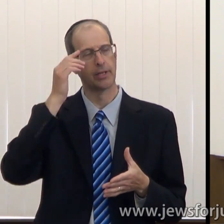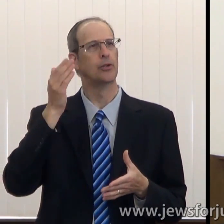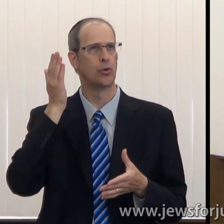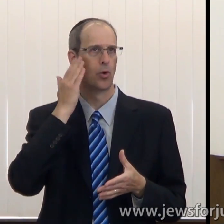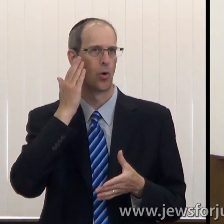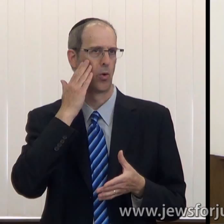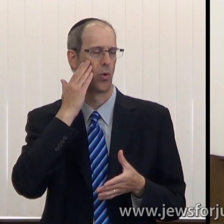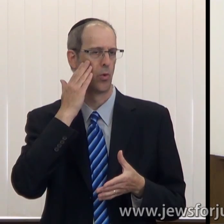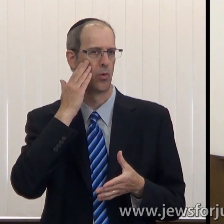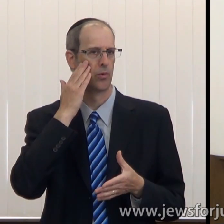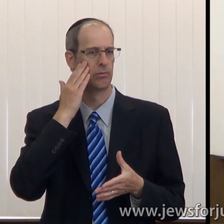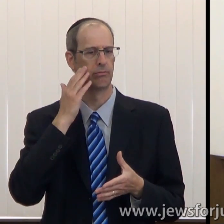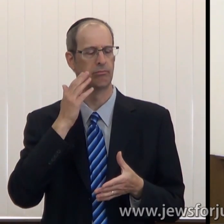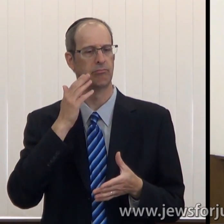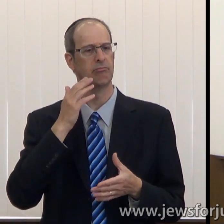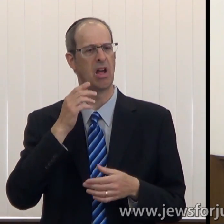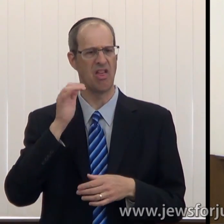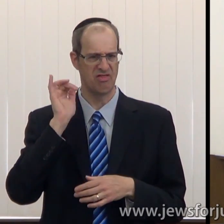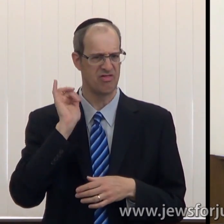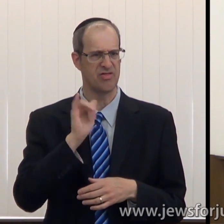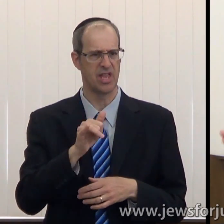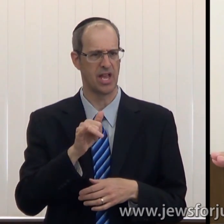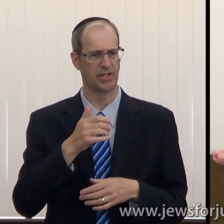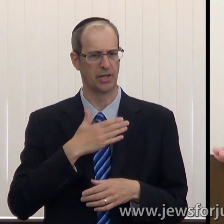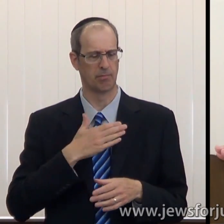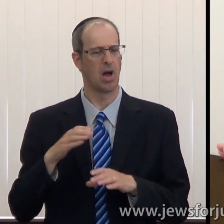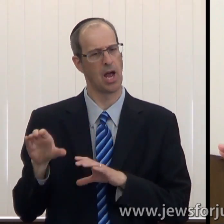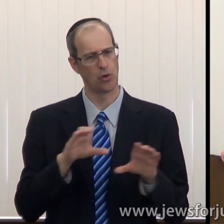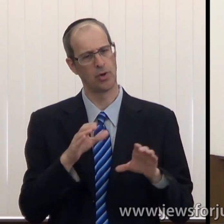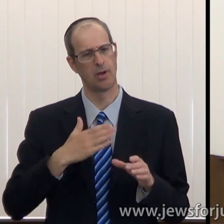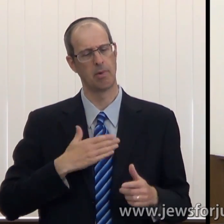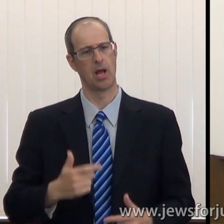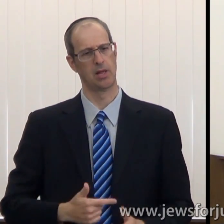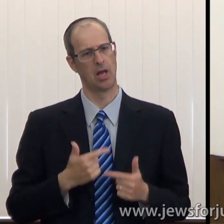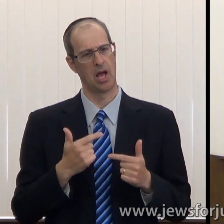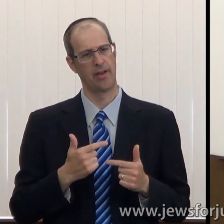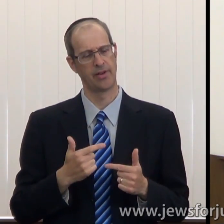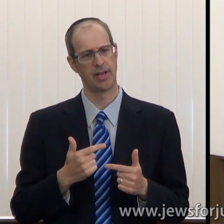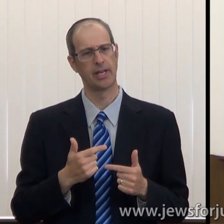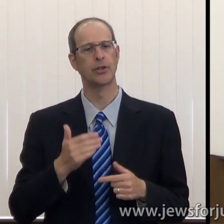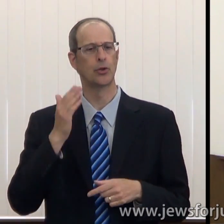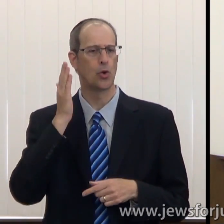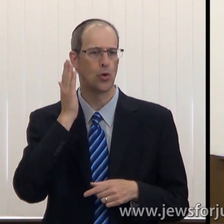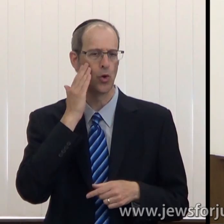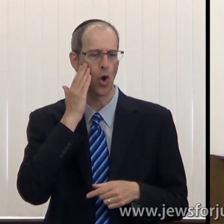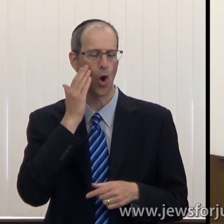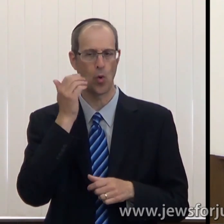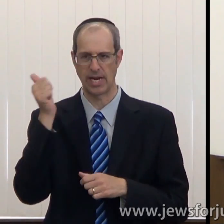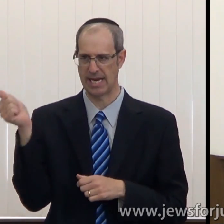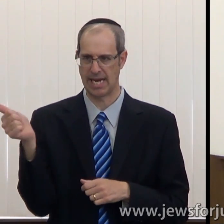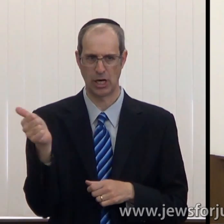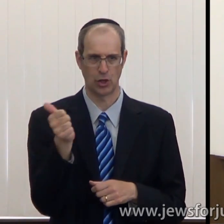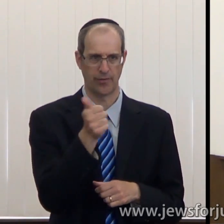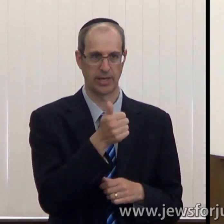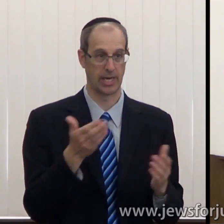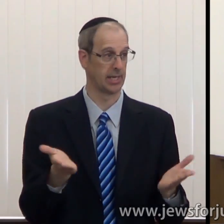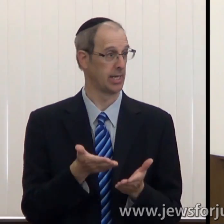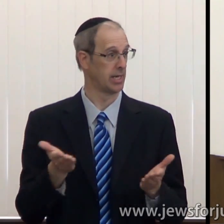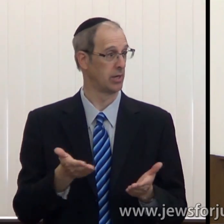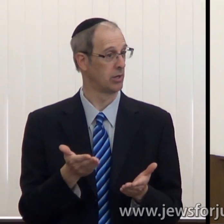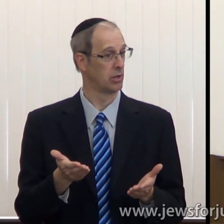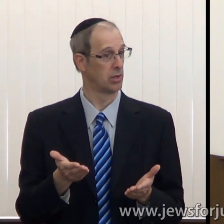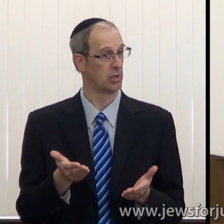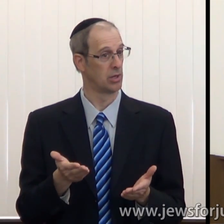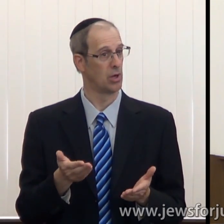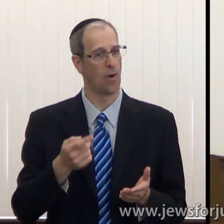realize, this is what I am doing in my life, is to realize that each of us is here